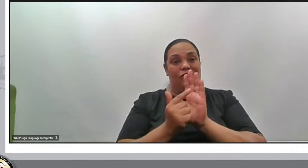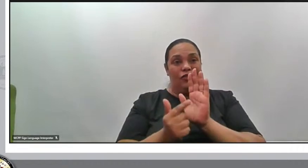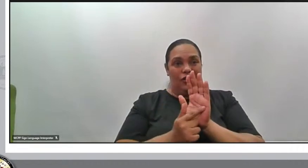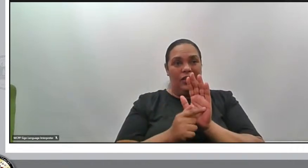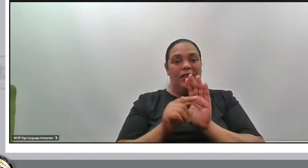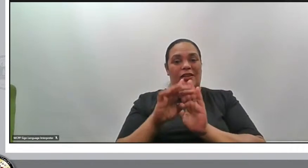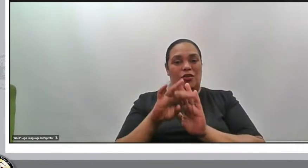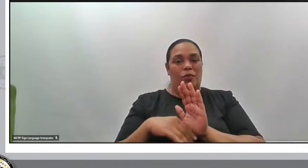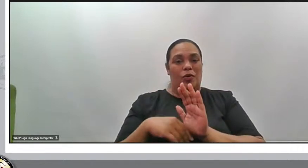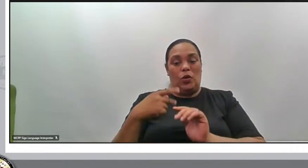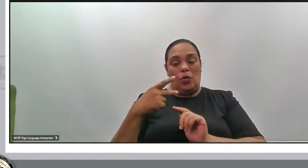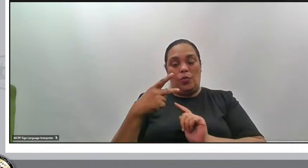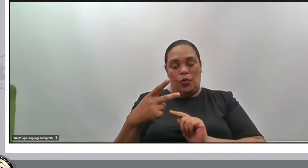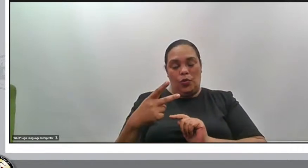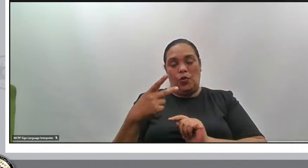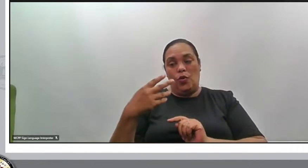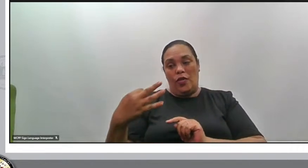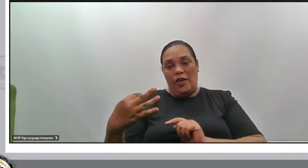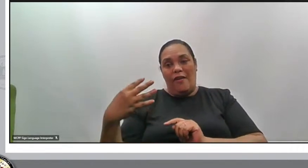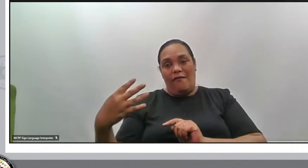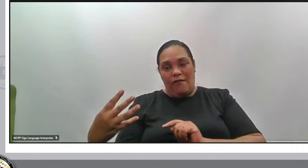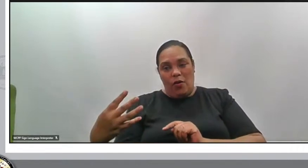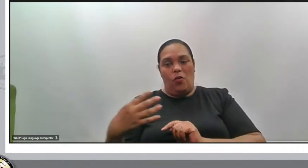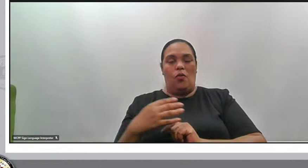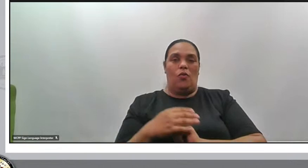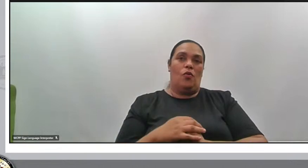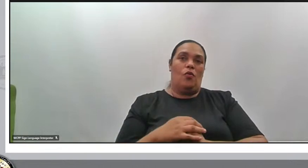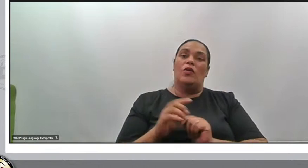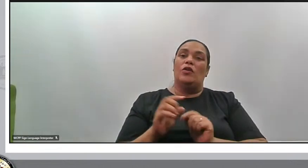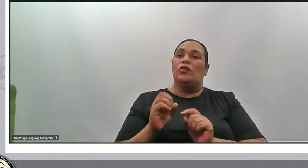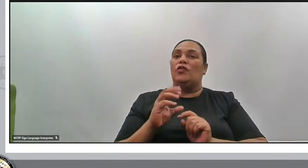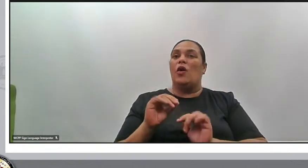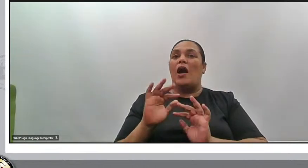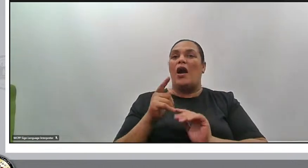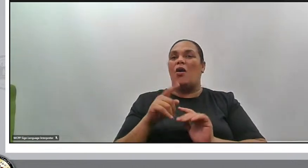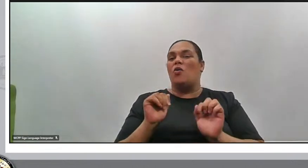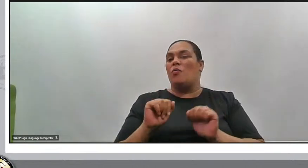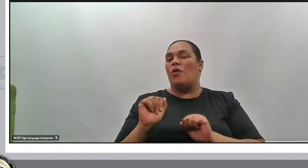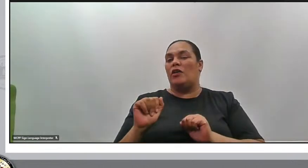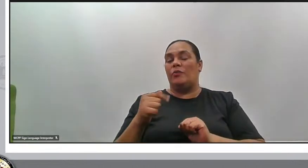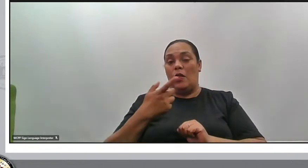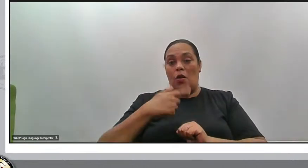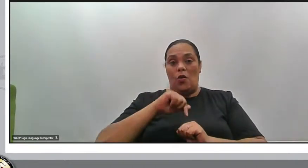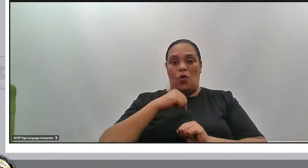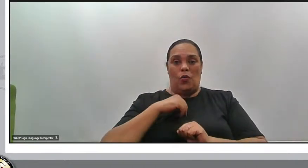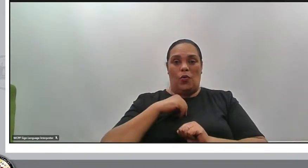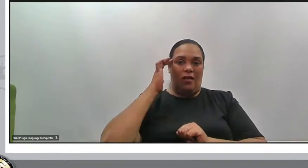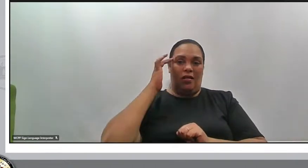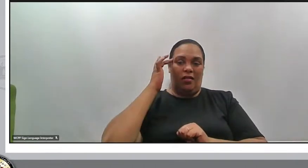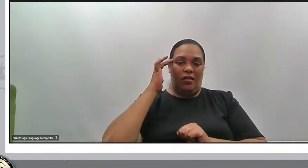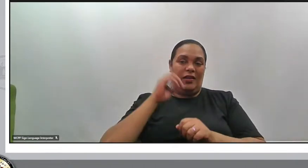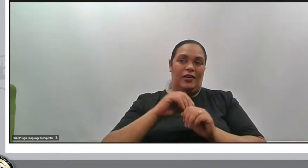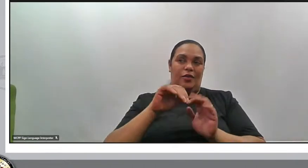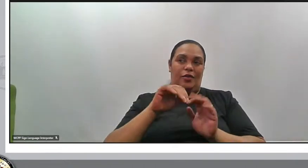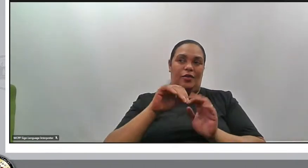program 2, 3, and 4. How is it possible that we are struggling in these